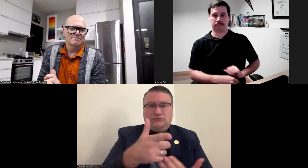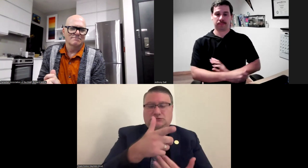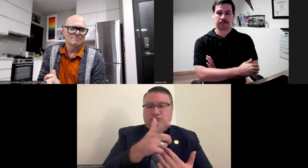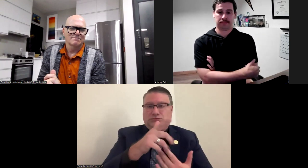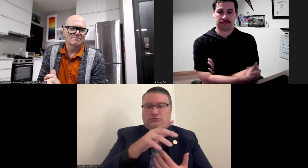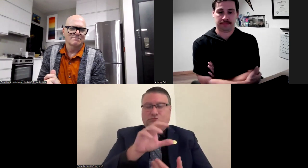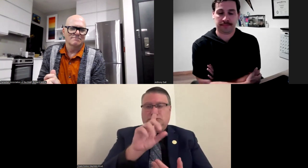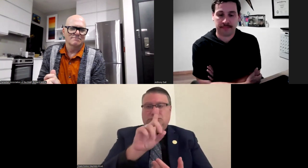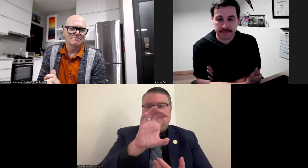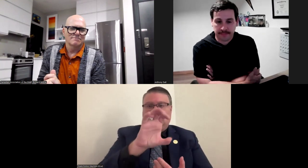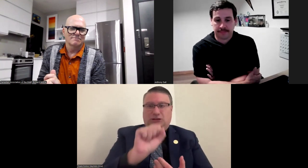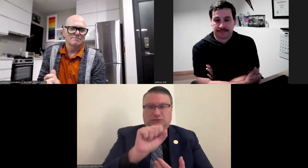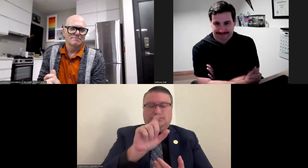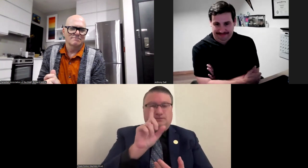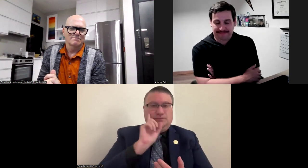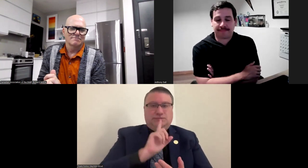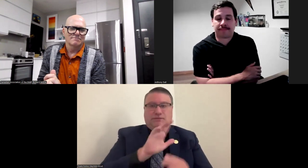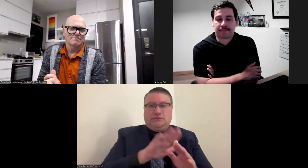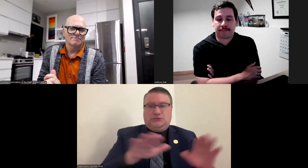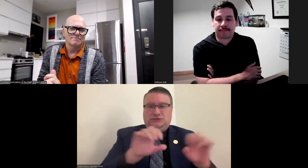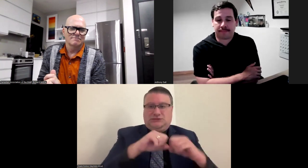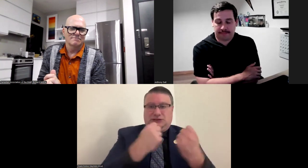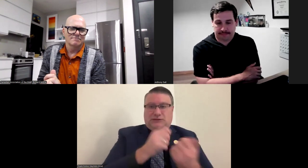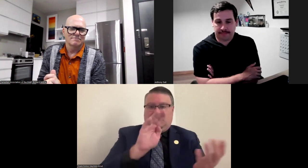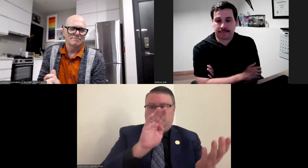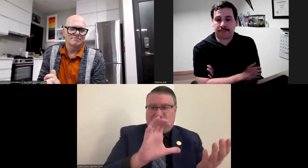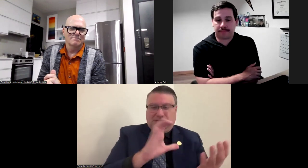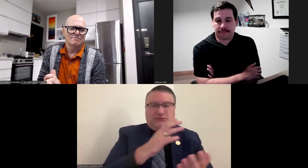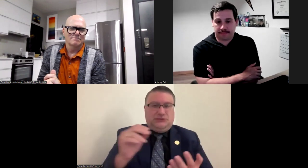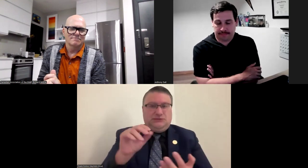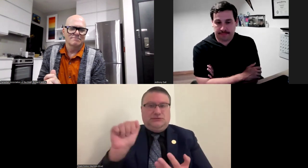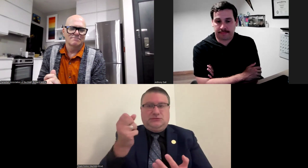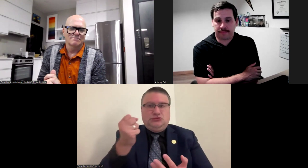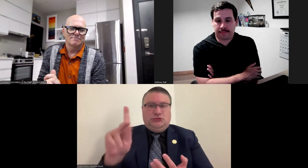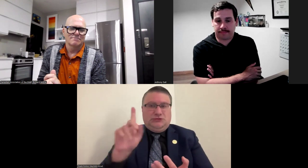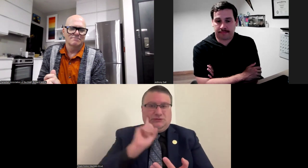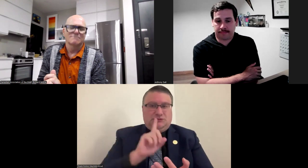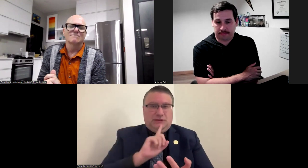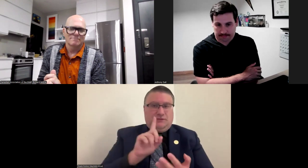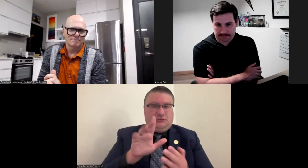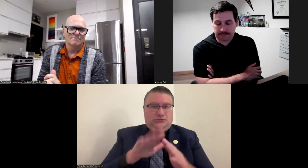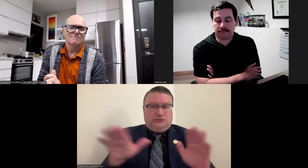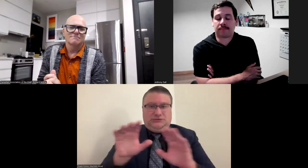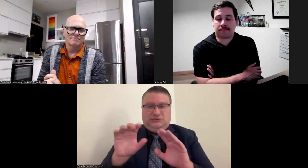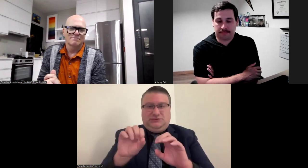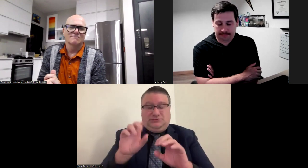Yeah, I just wanted to say thank you very much to DCS, Deaf Children's Society in BC, and also